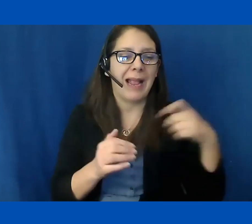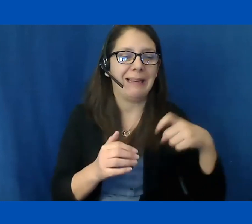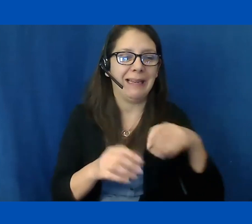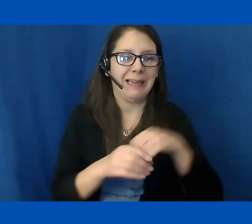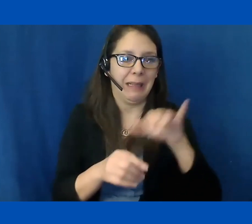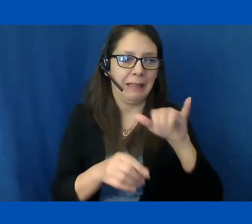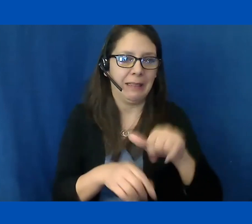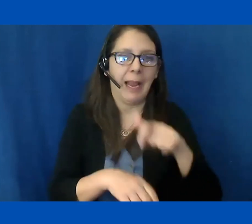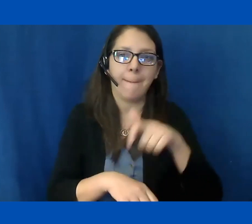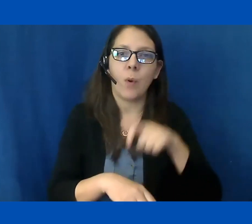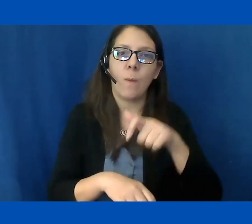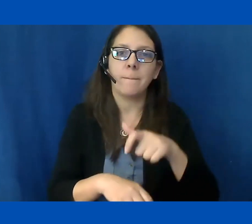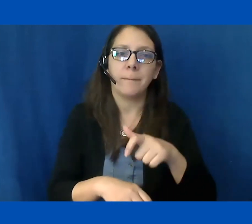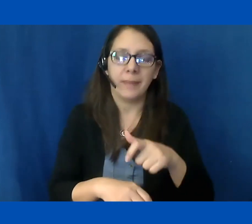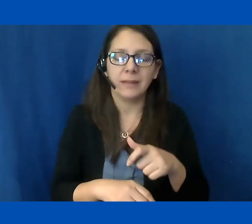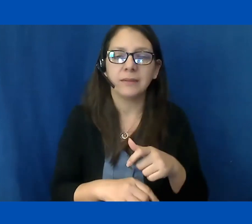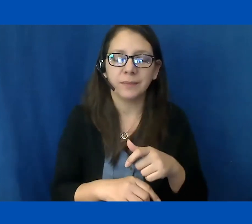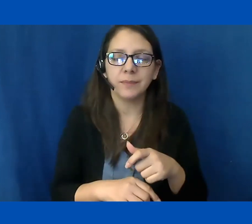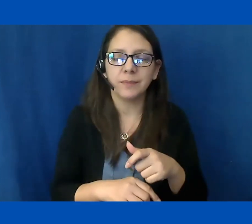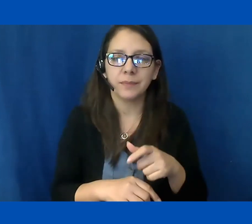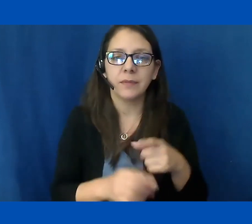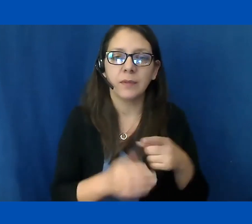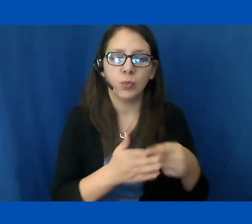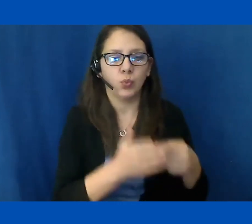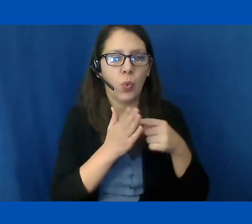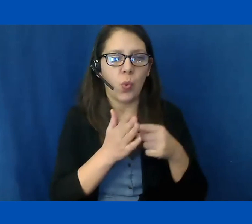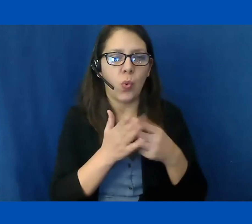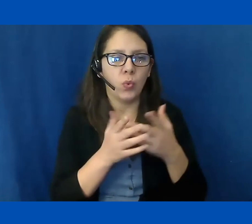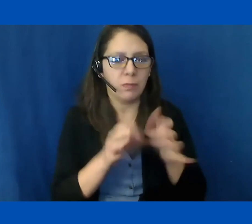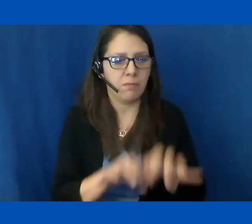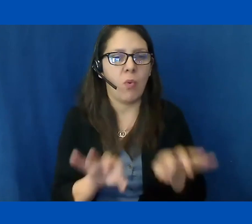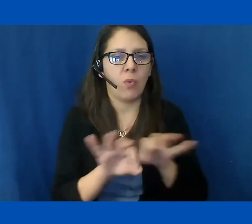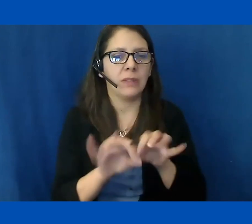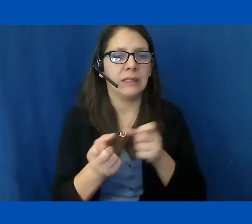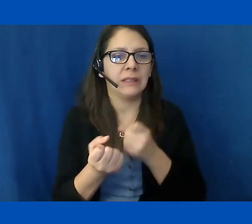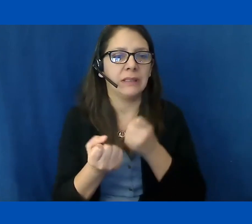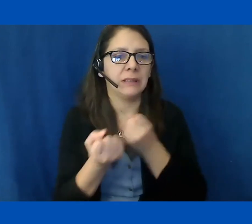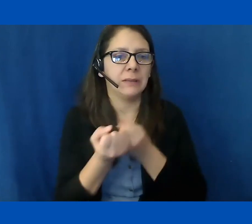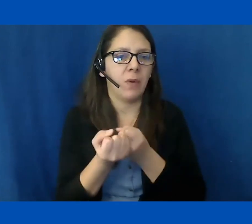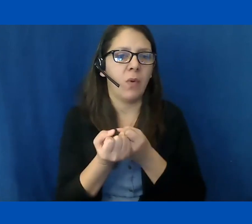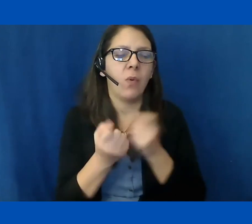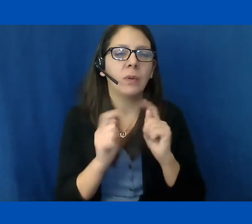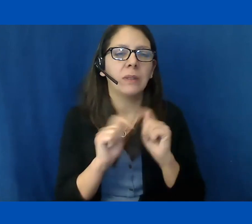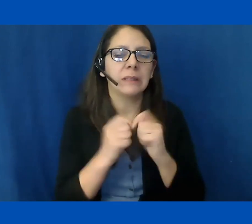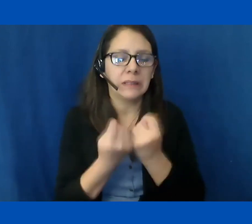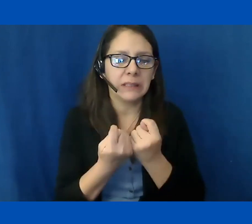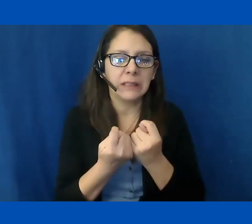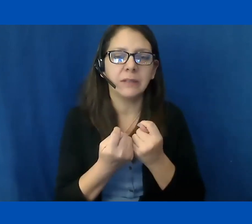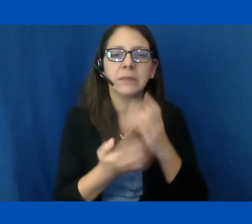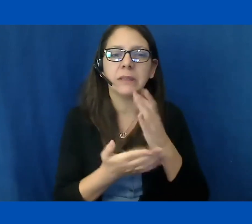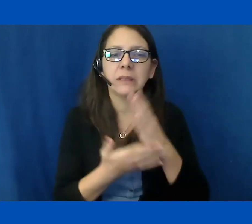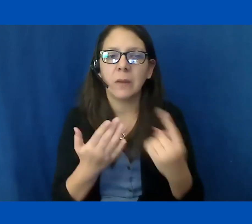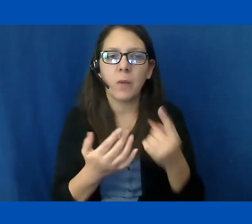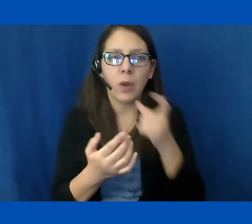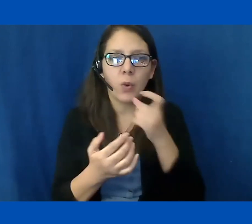like, and it shows like how important like a support um team or like somebody that is there